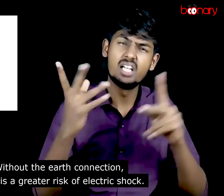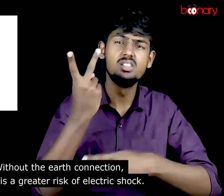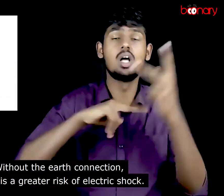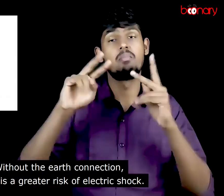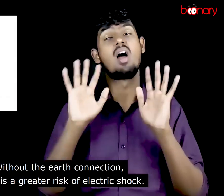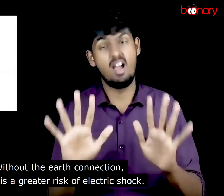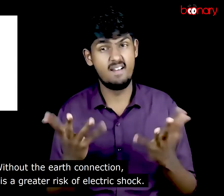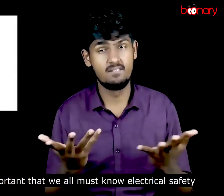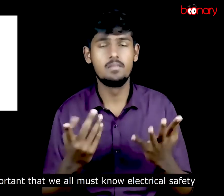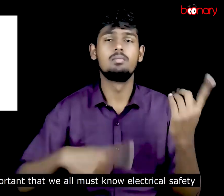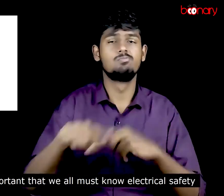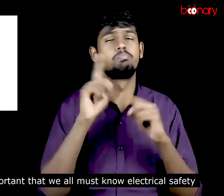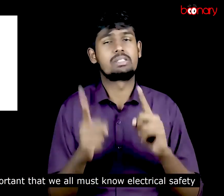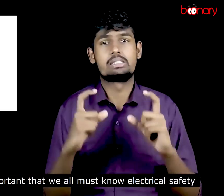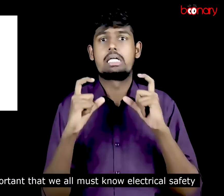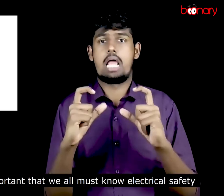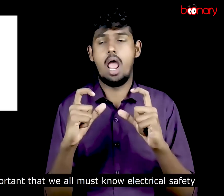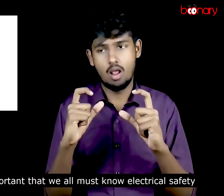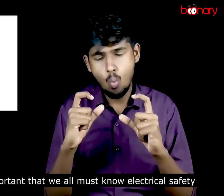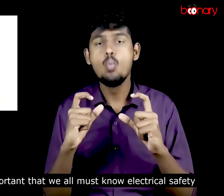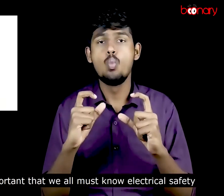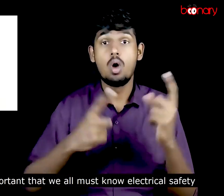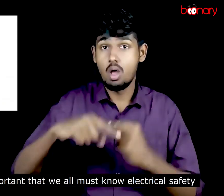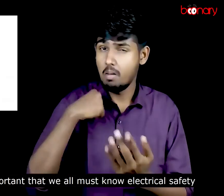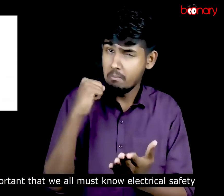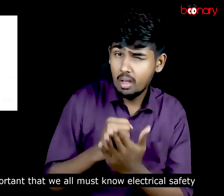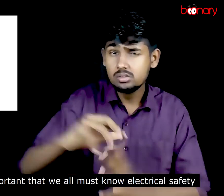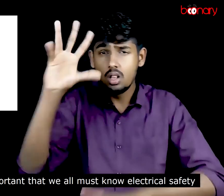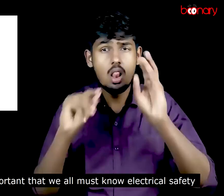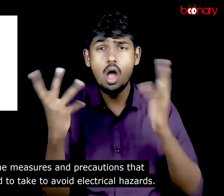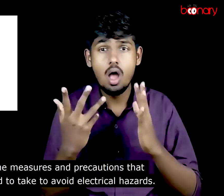electric shock. Hence, it is important that we all must know electrical safety and